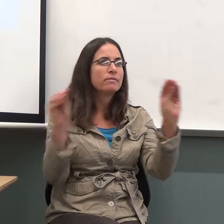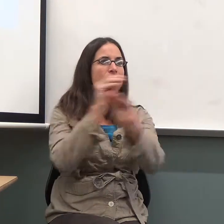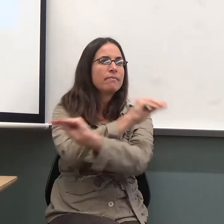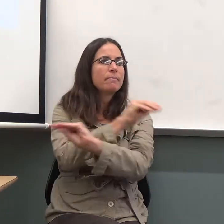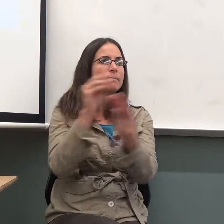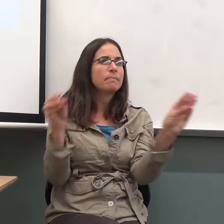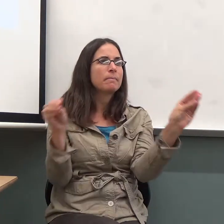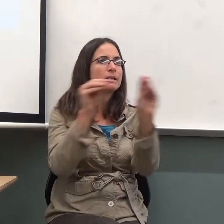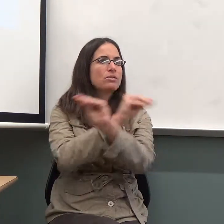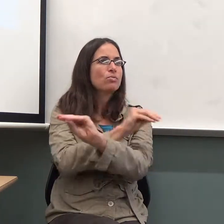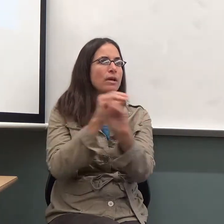candy